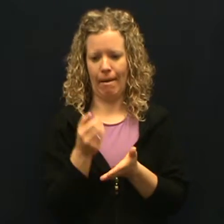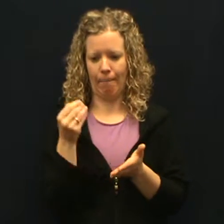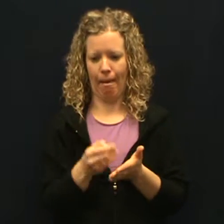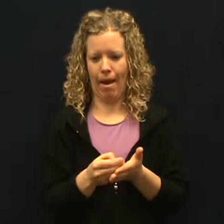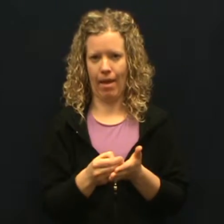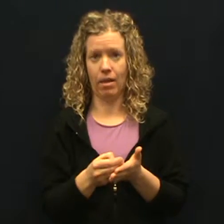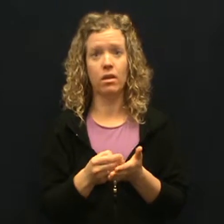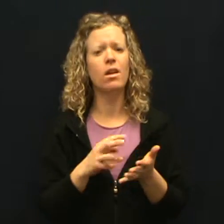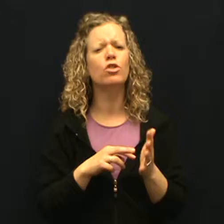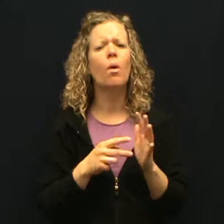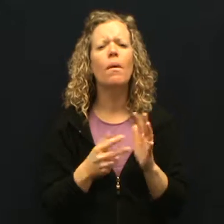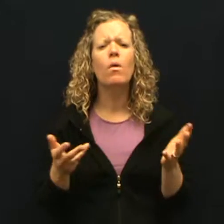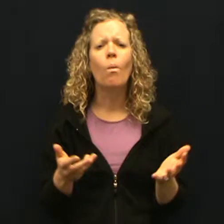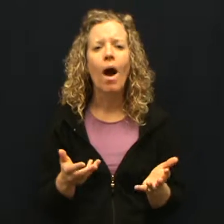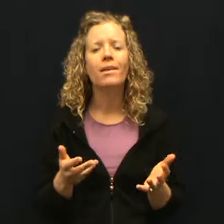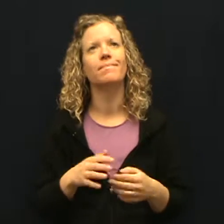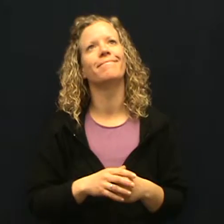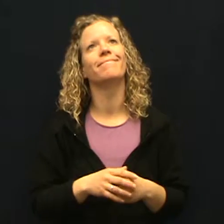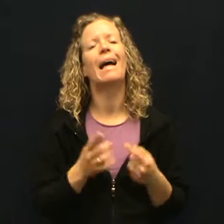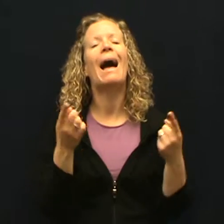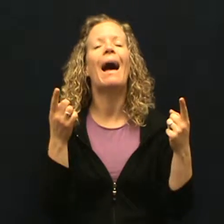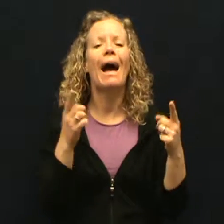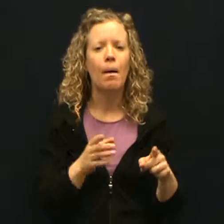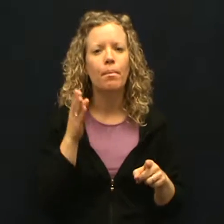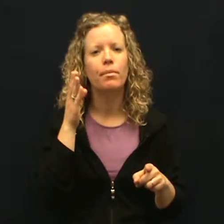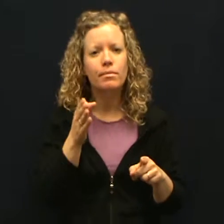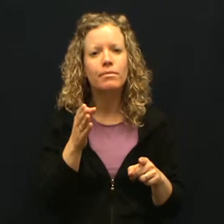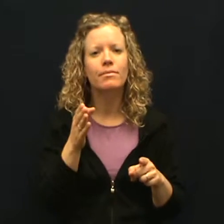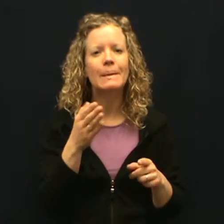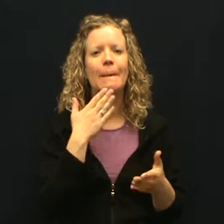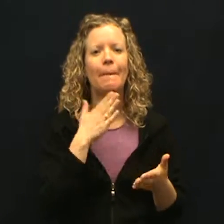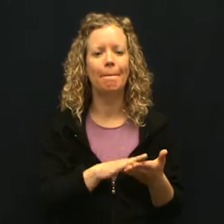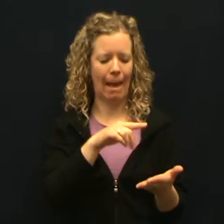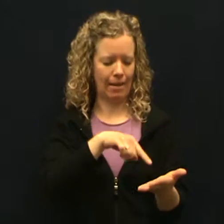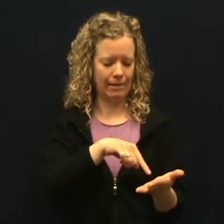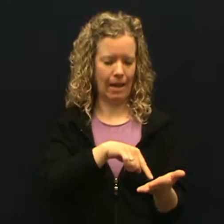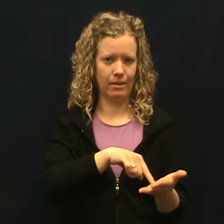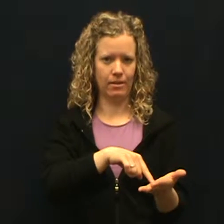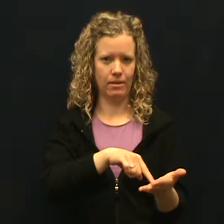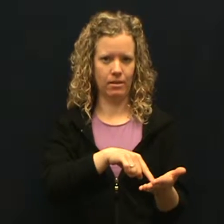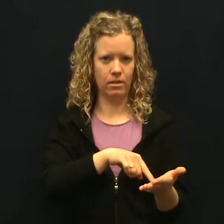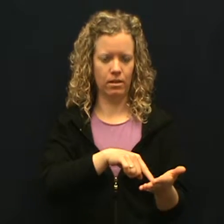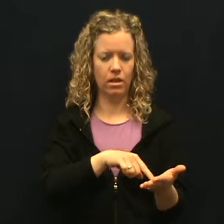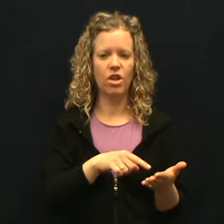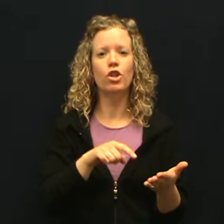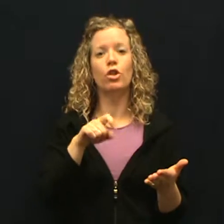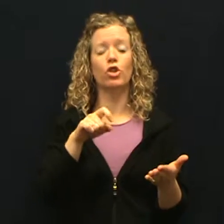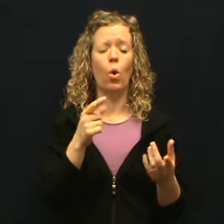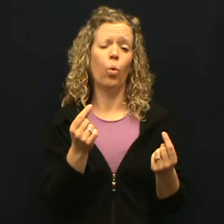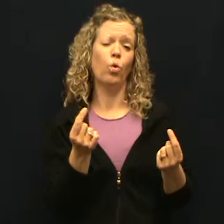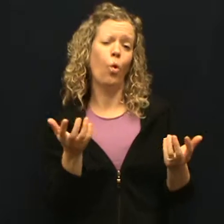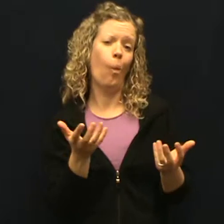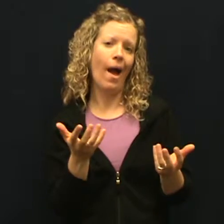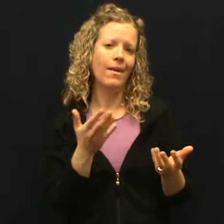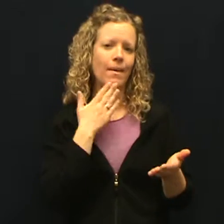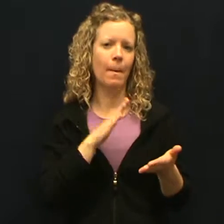bad debts. We're in the accrual basis, and so what we have to do is we have to match that bad debt expense with